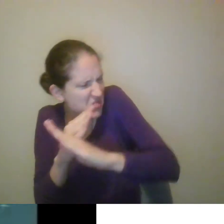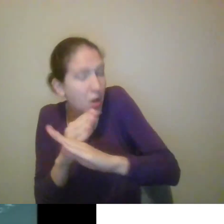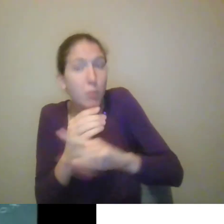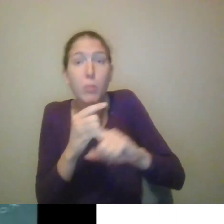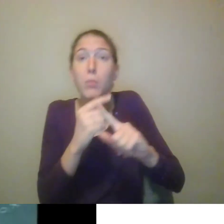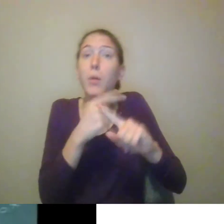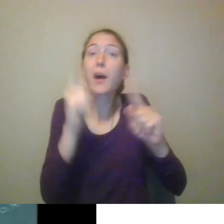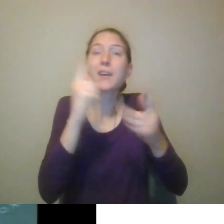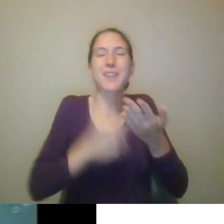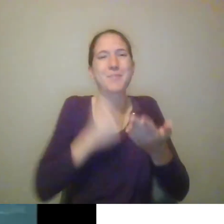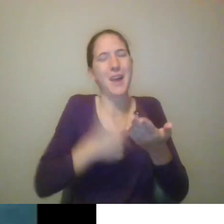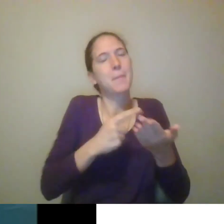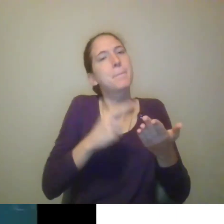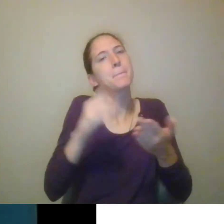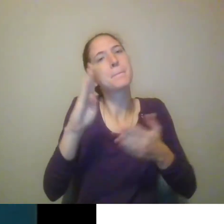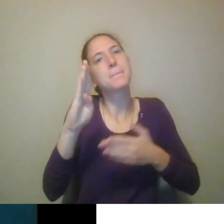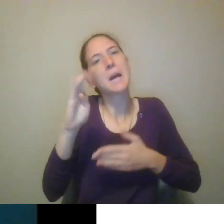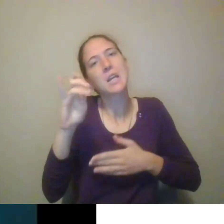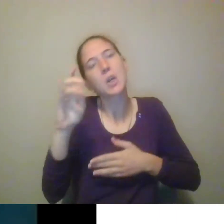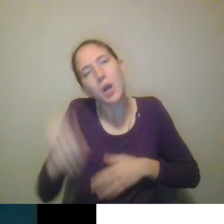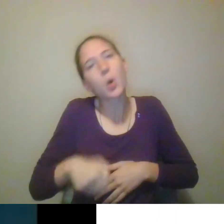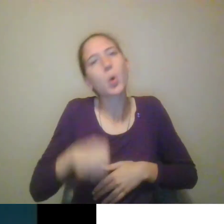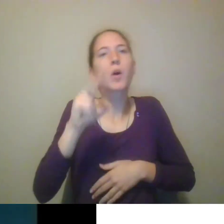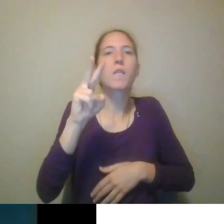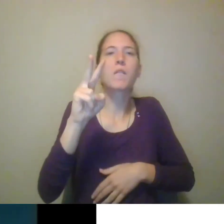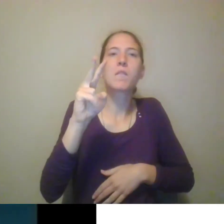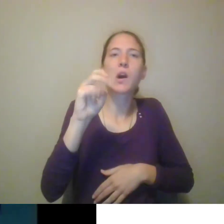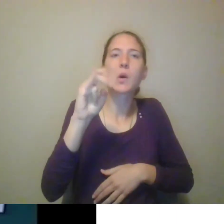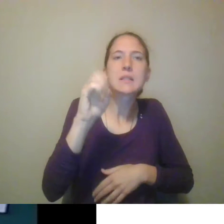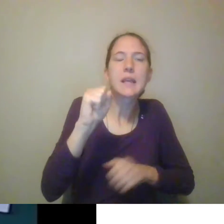a good question. All right.